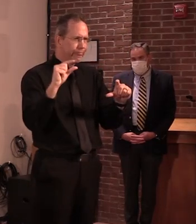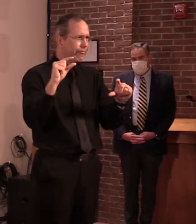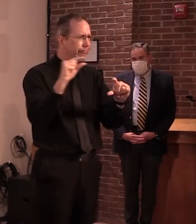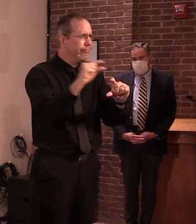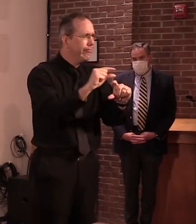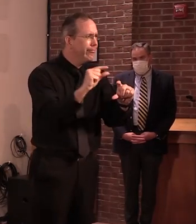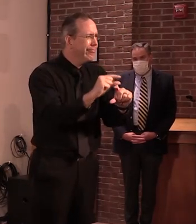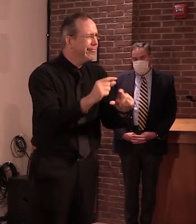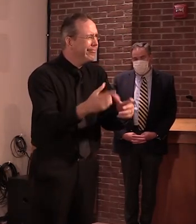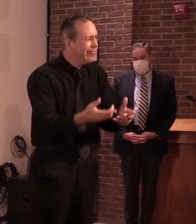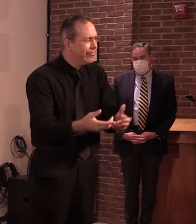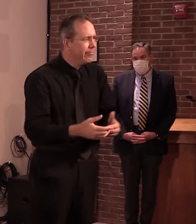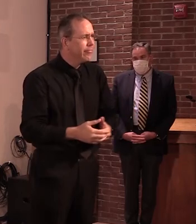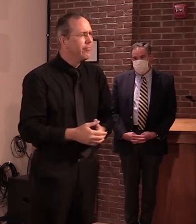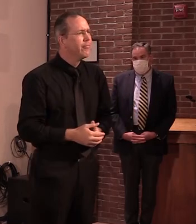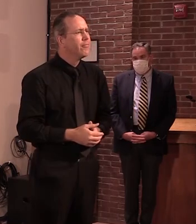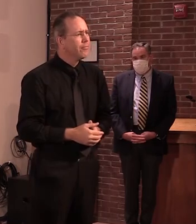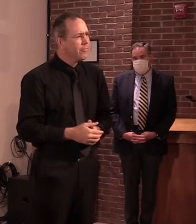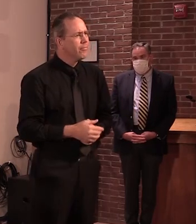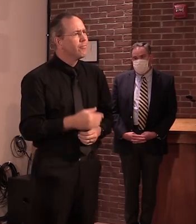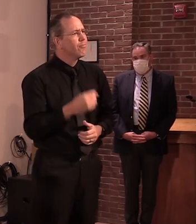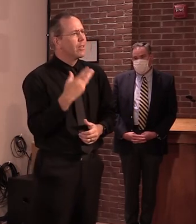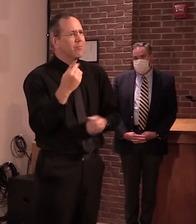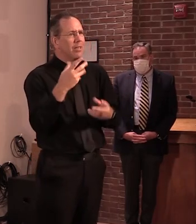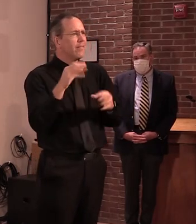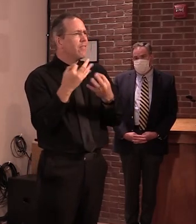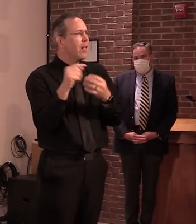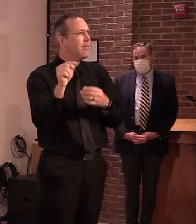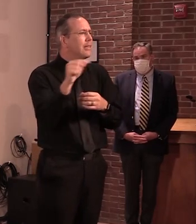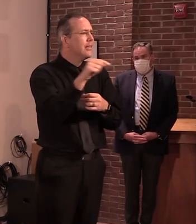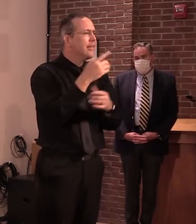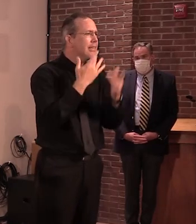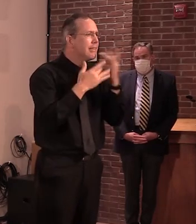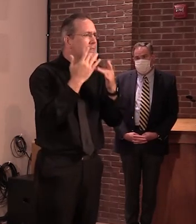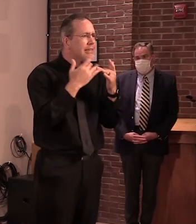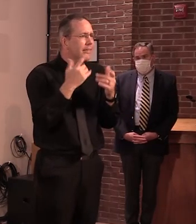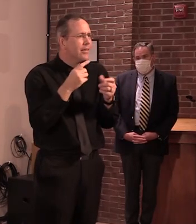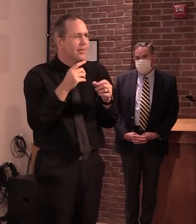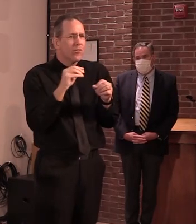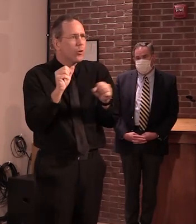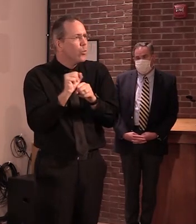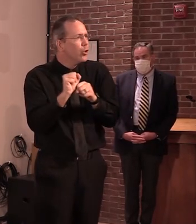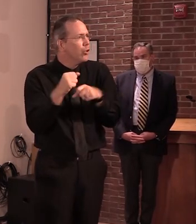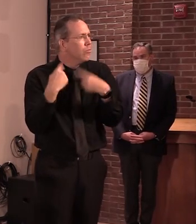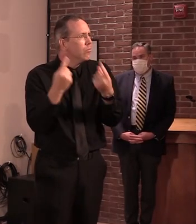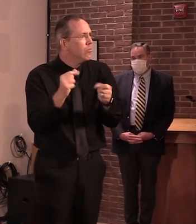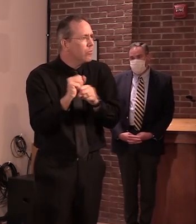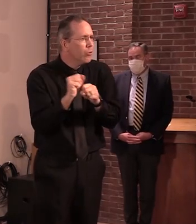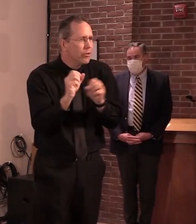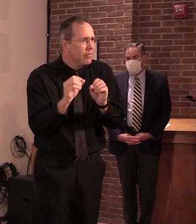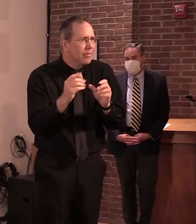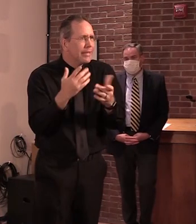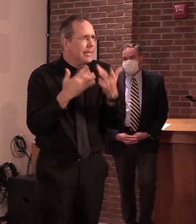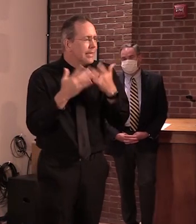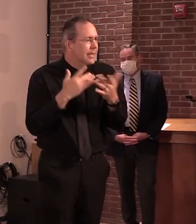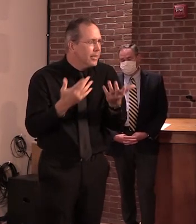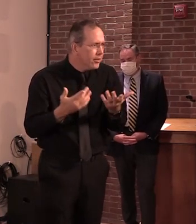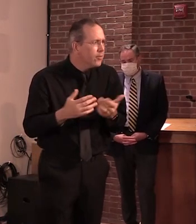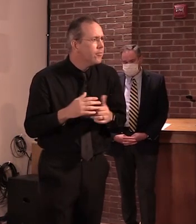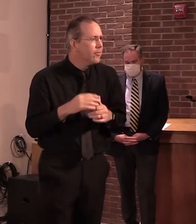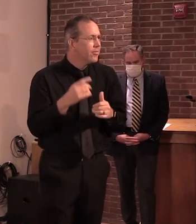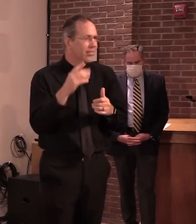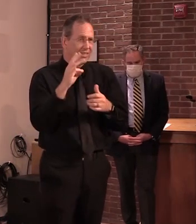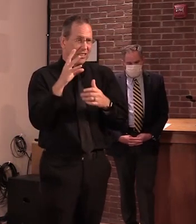has been long-term and obviously widespread. So I'd like to see something. I don't think it should be at the $600